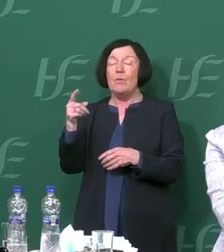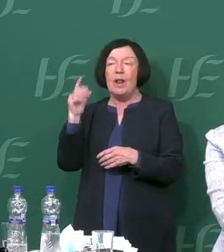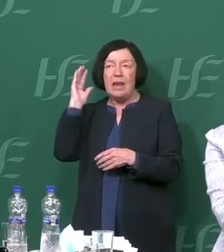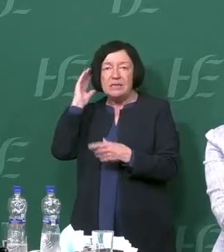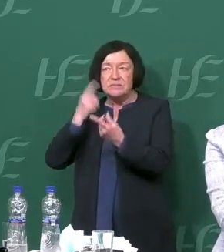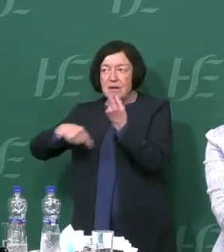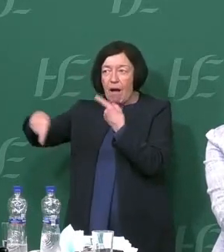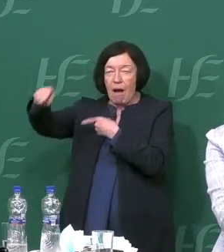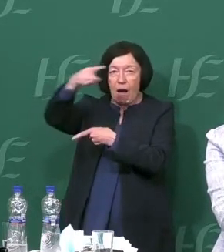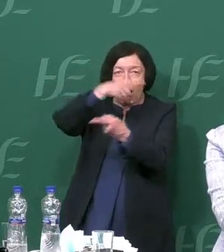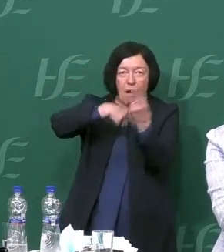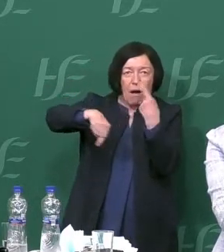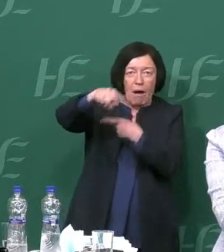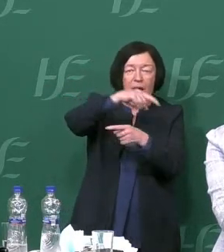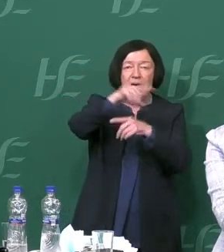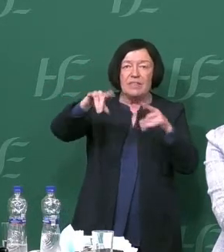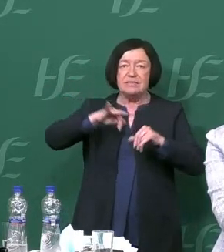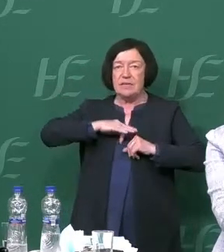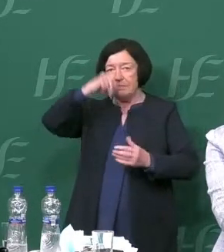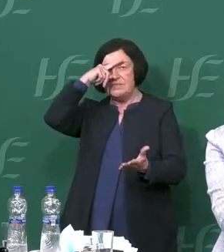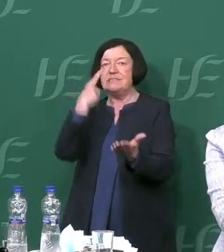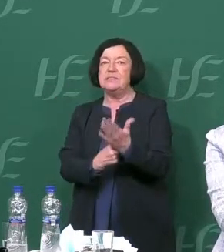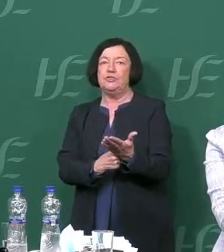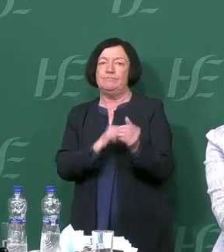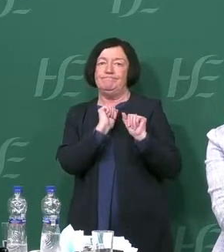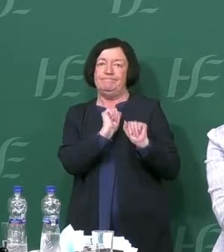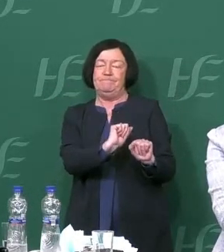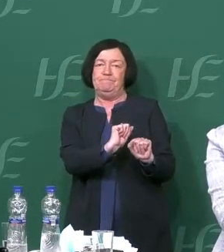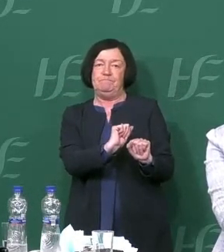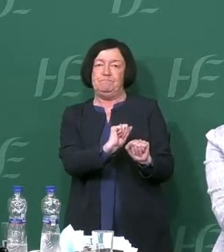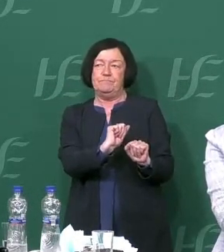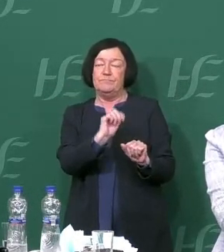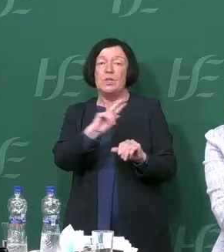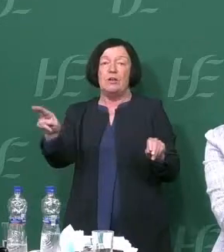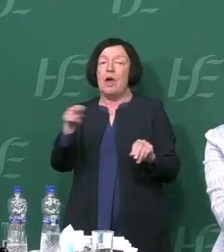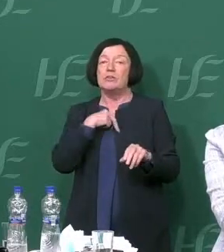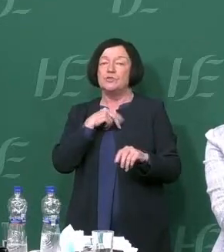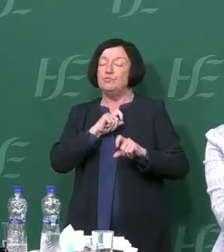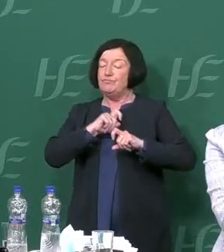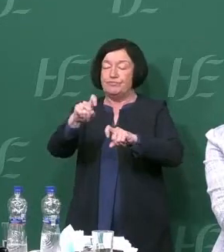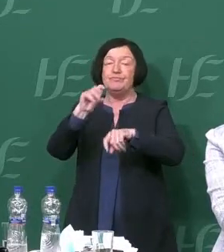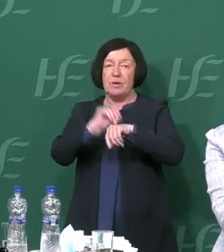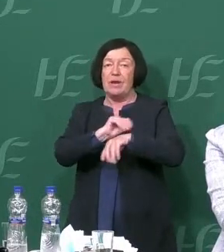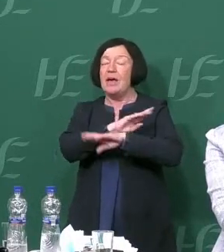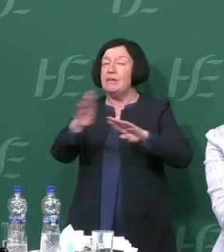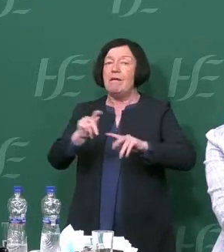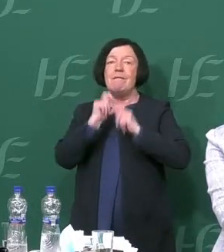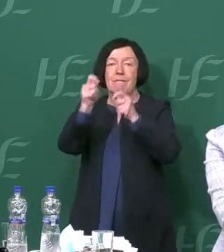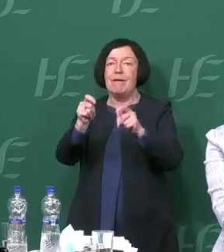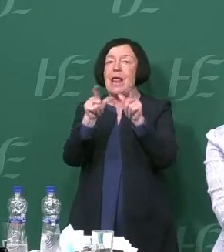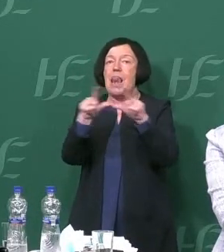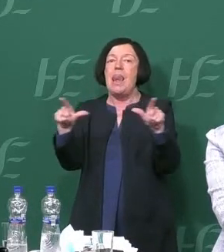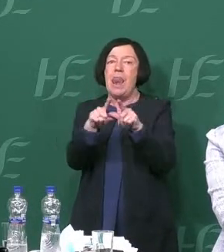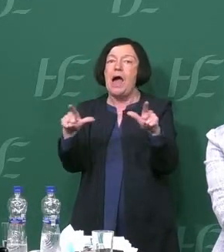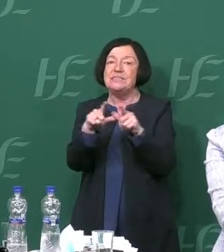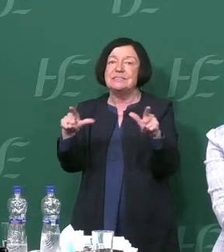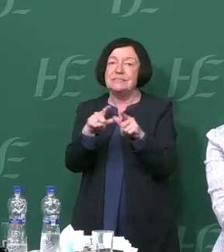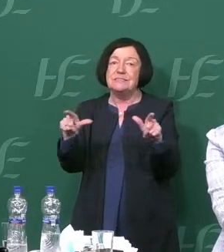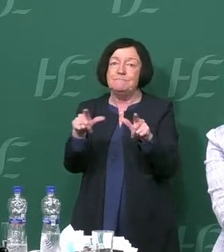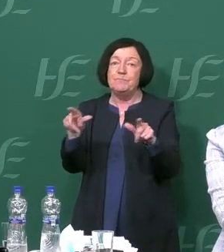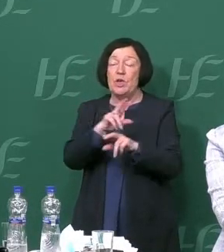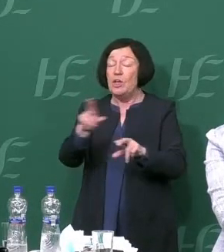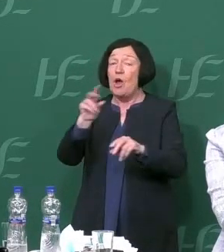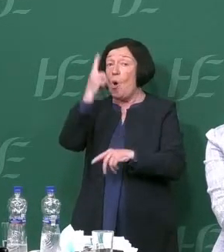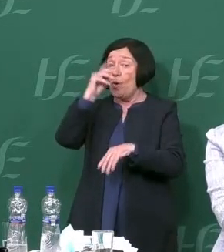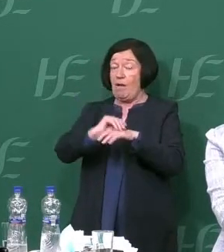that advice and they would make a decision which they made to not proceed or not give the licence to proceed. So it wouldn't be solely